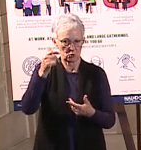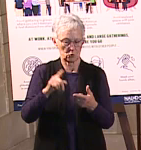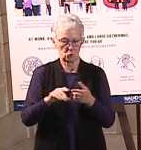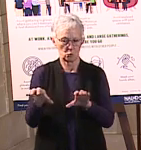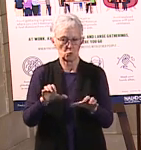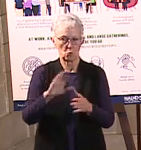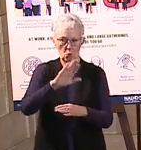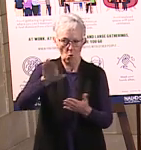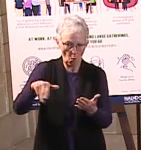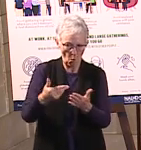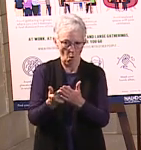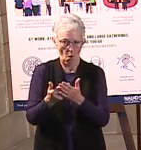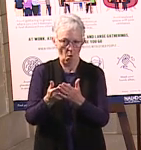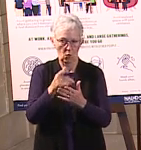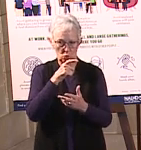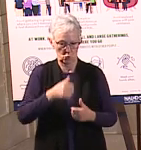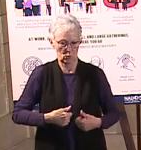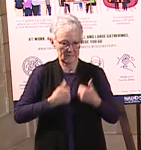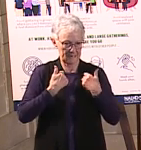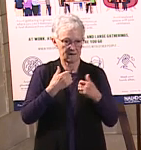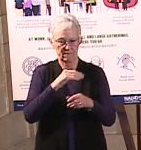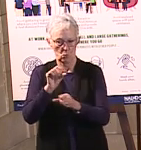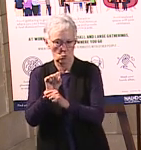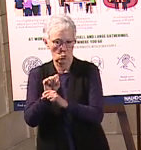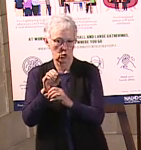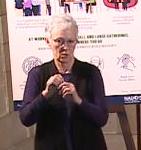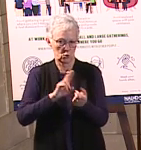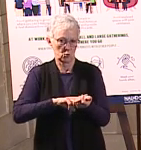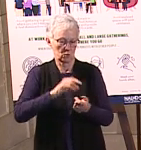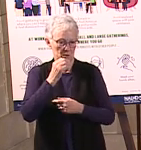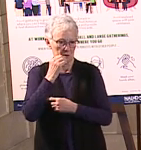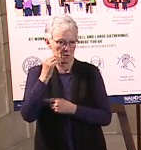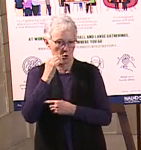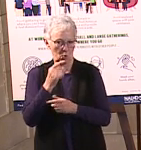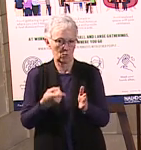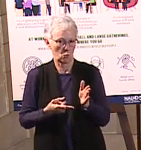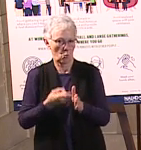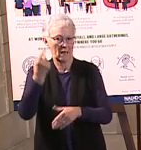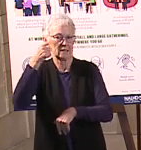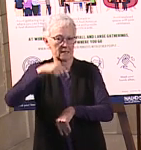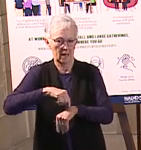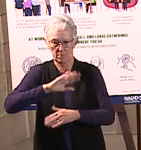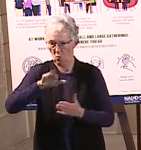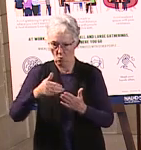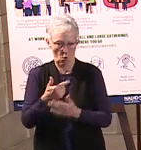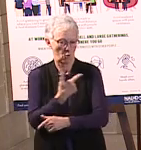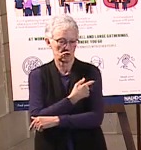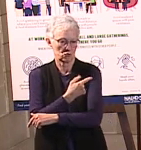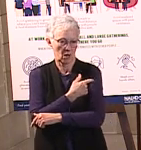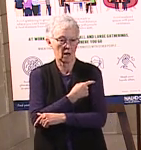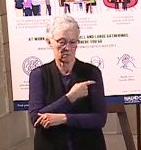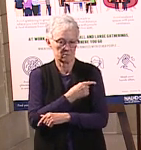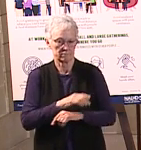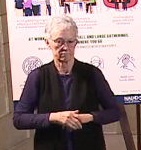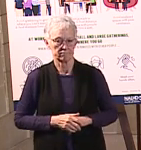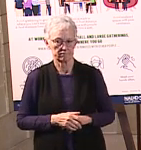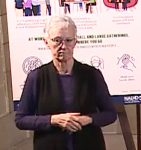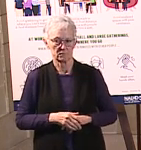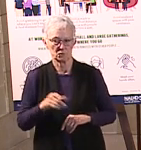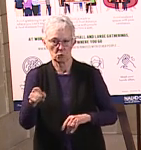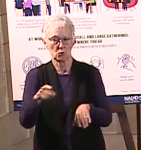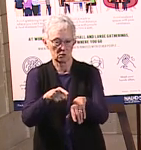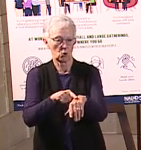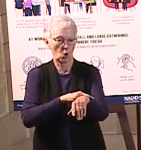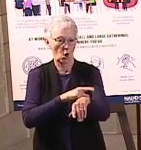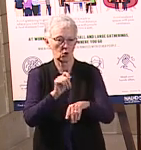So we're working through that process right now with regard to how that actually gets executed, but those long-term care residents will